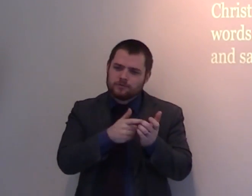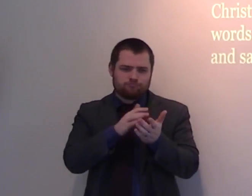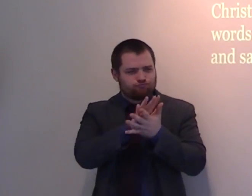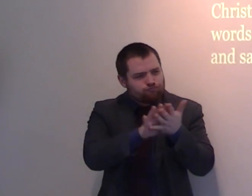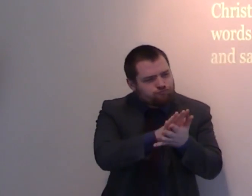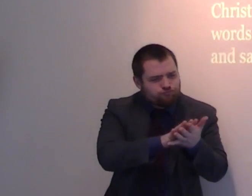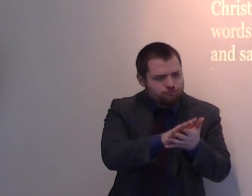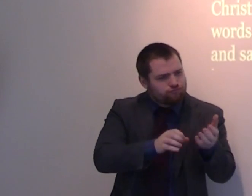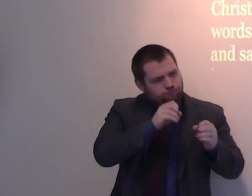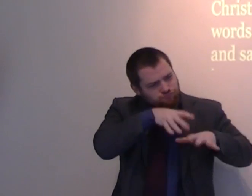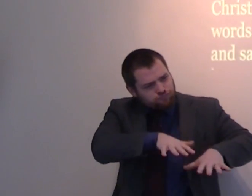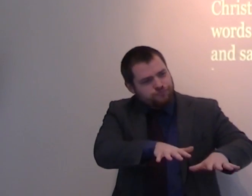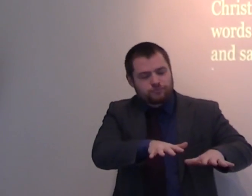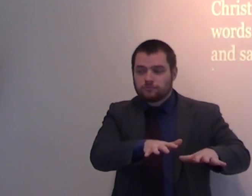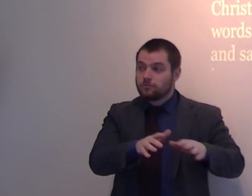God changes people's hearts.